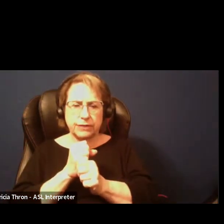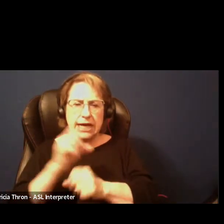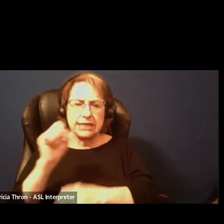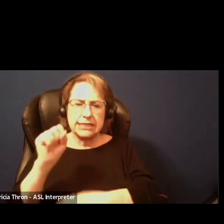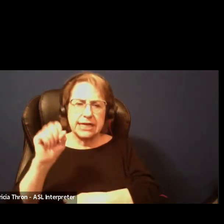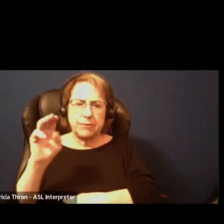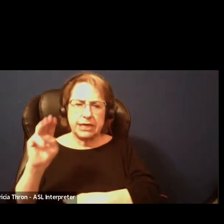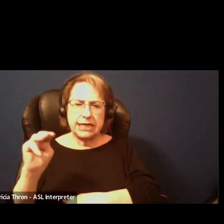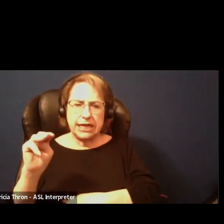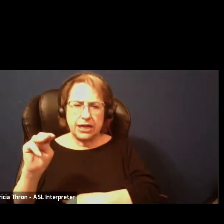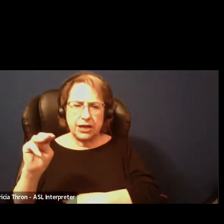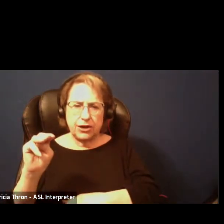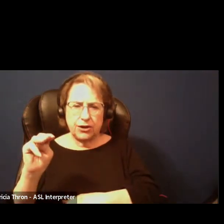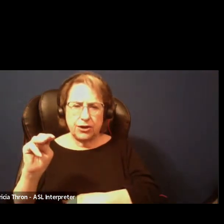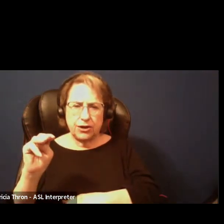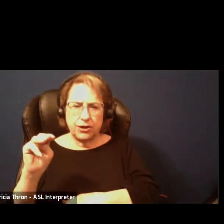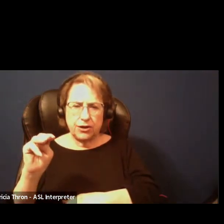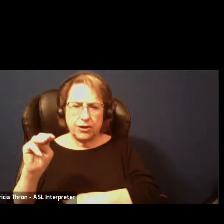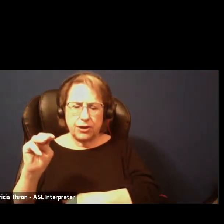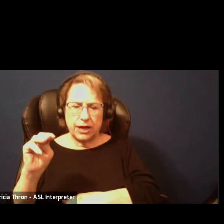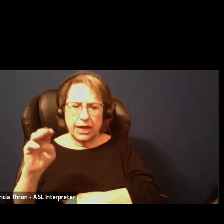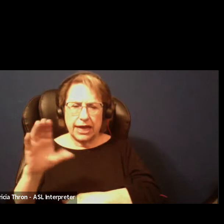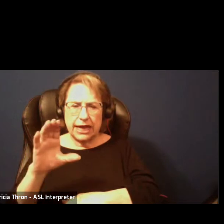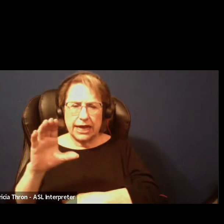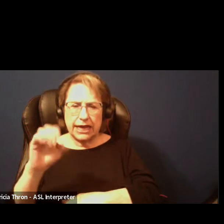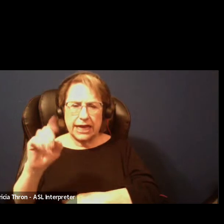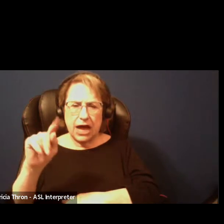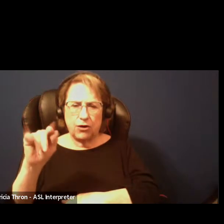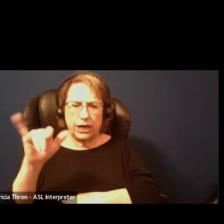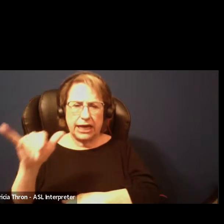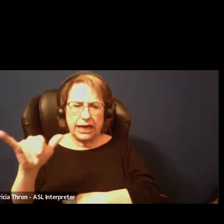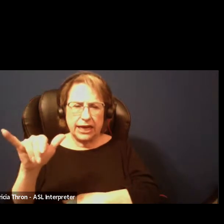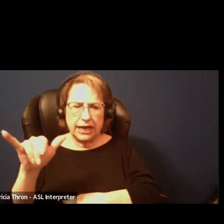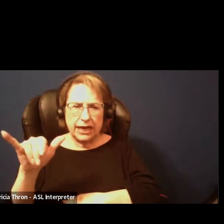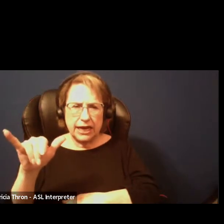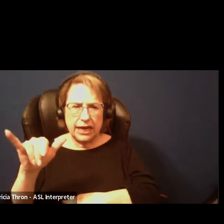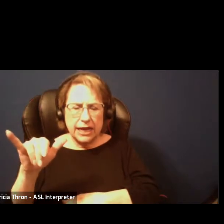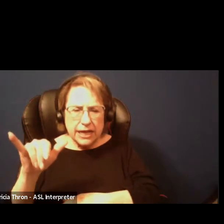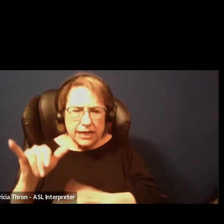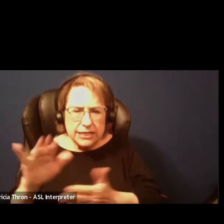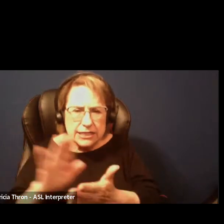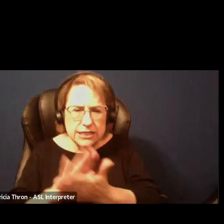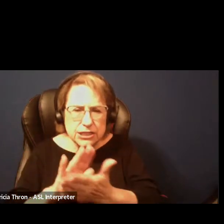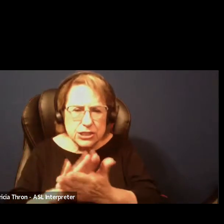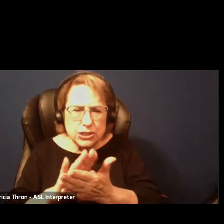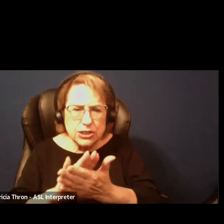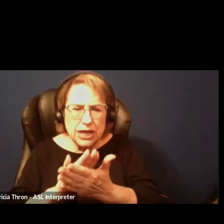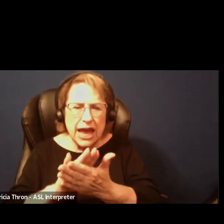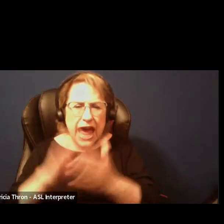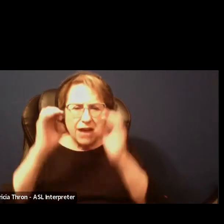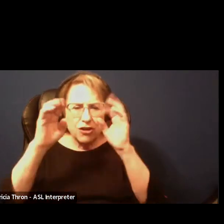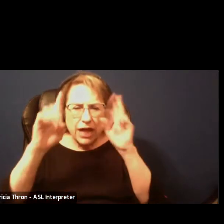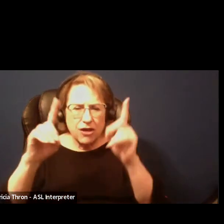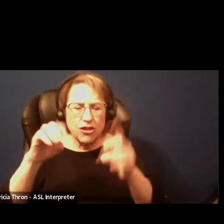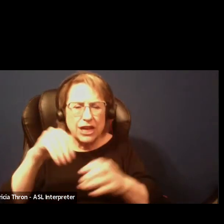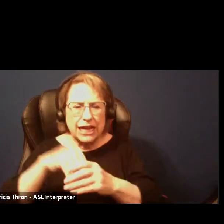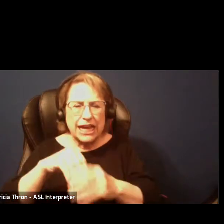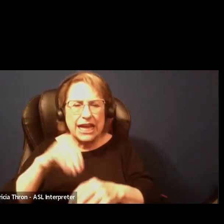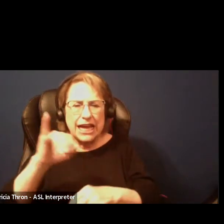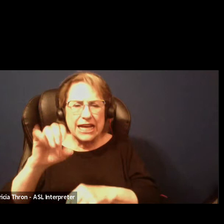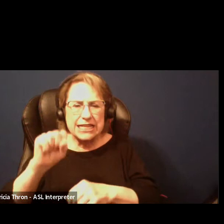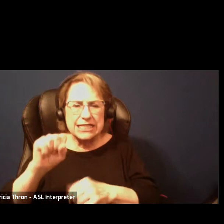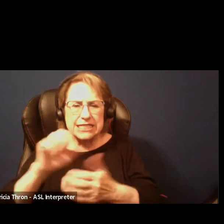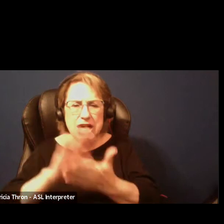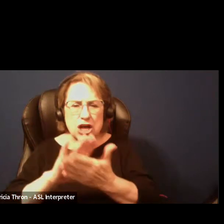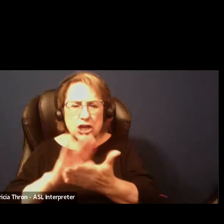Jury Report entitled Education is Everyone's Business. School business partnerships make an impact in county's high schools. We worked